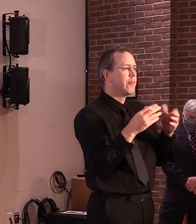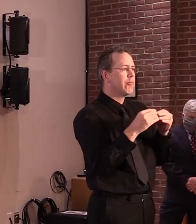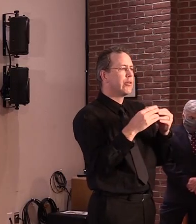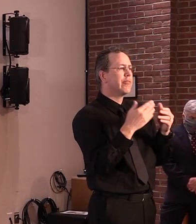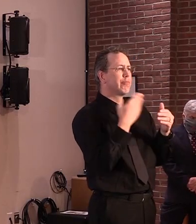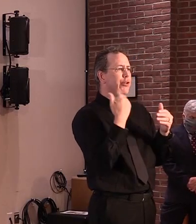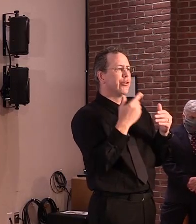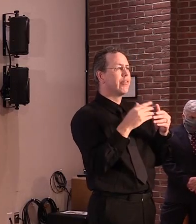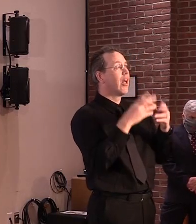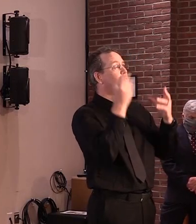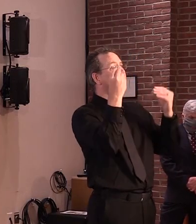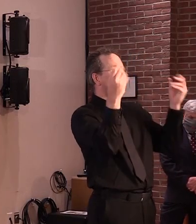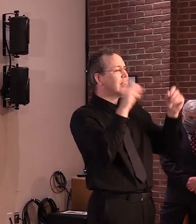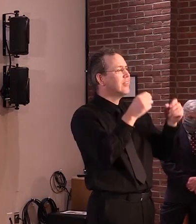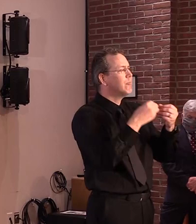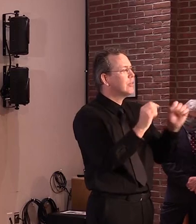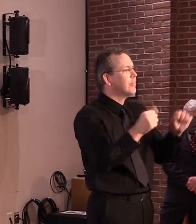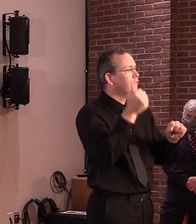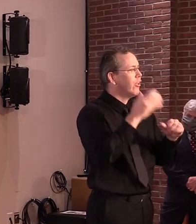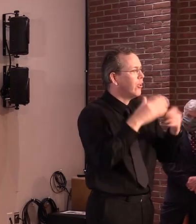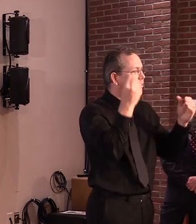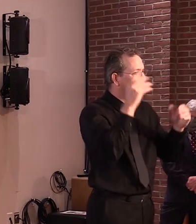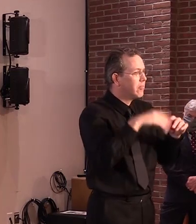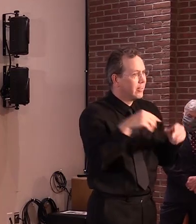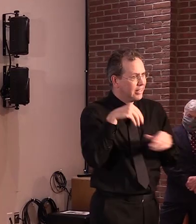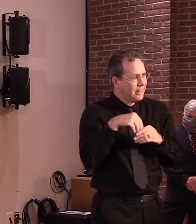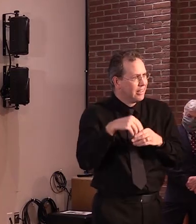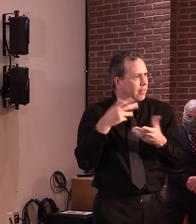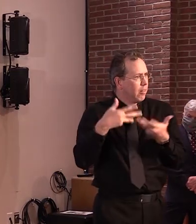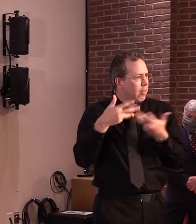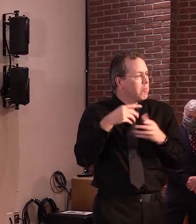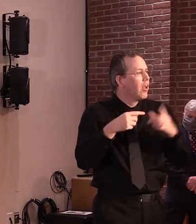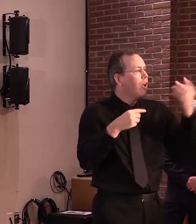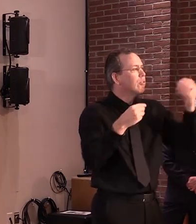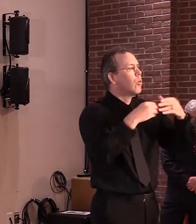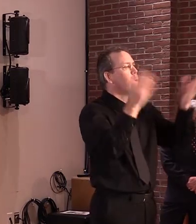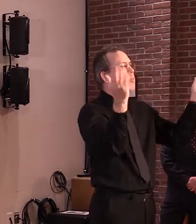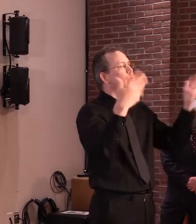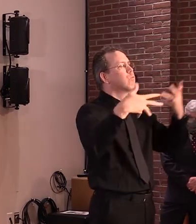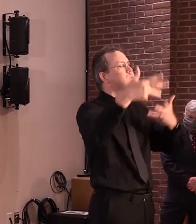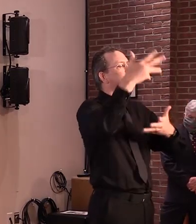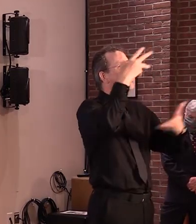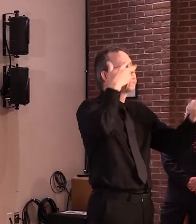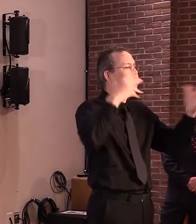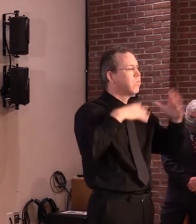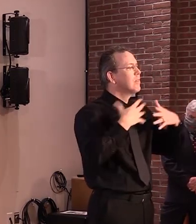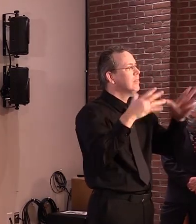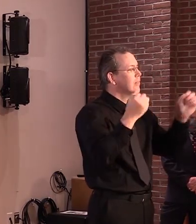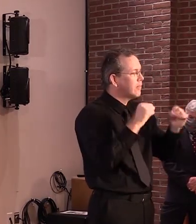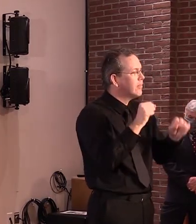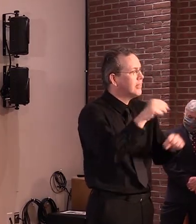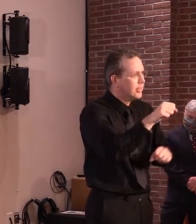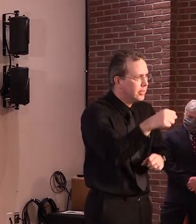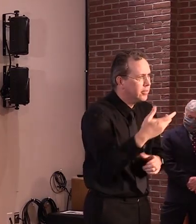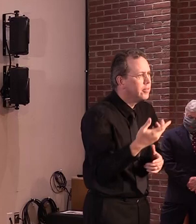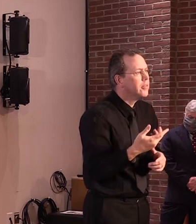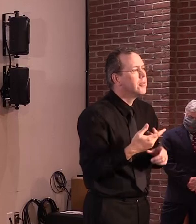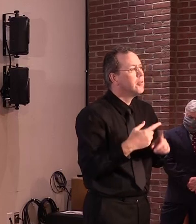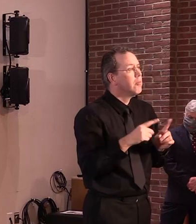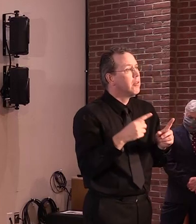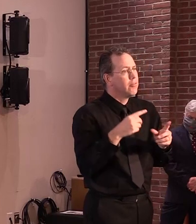without saying, because we have more natural air currents and ventilation and dissipation of particles that might come from